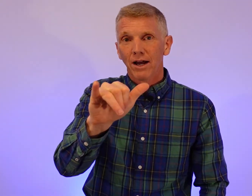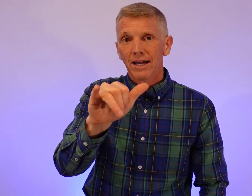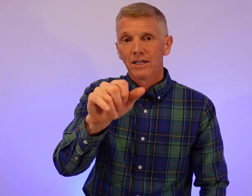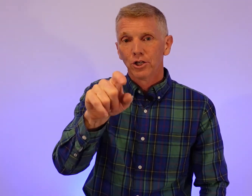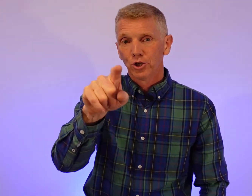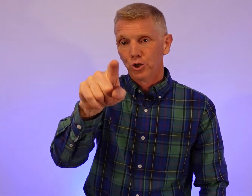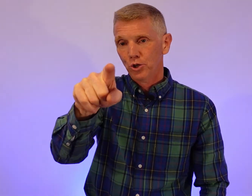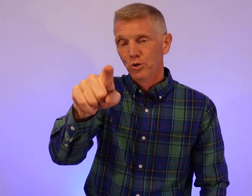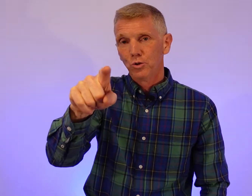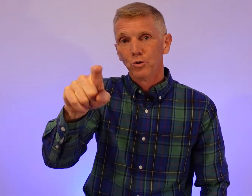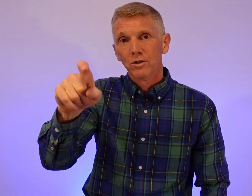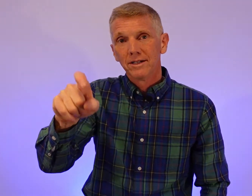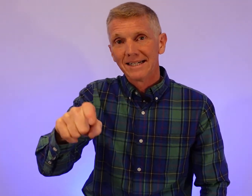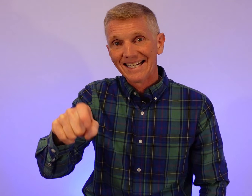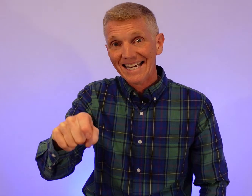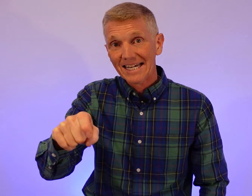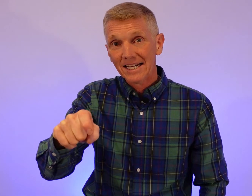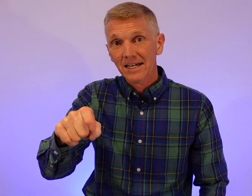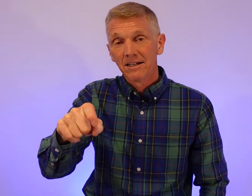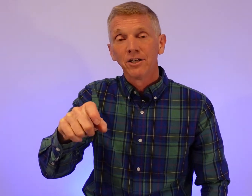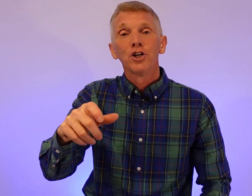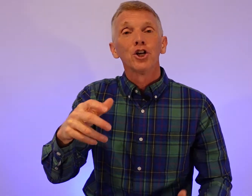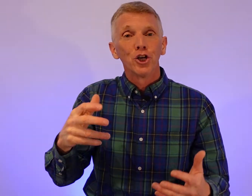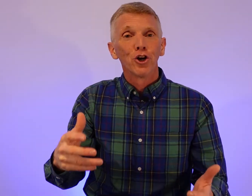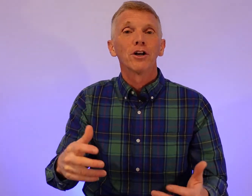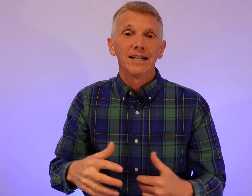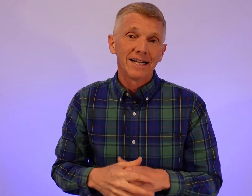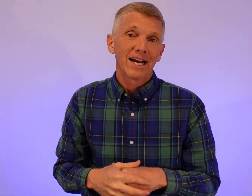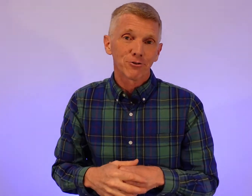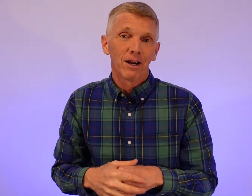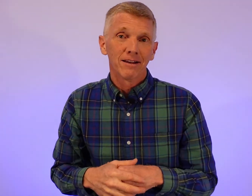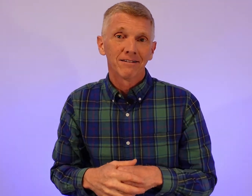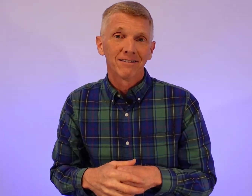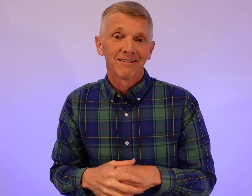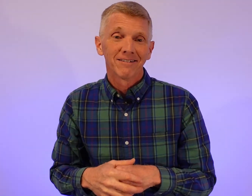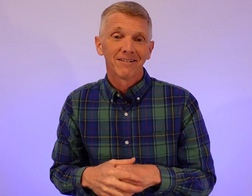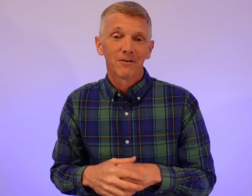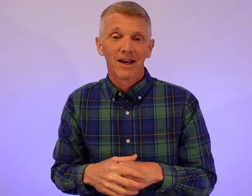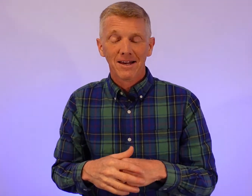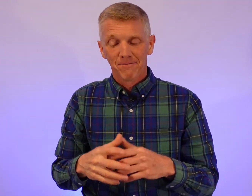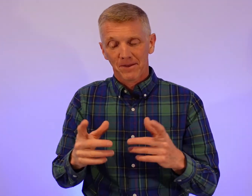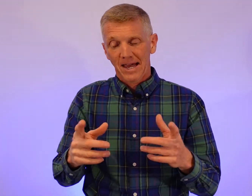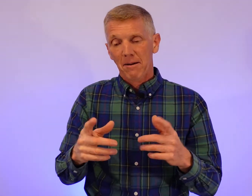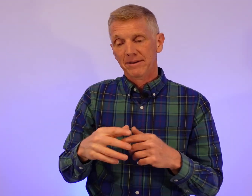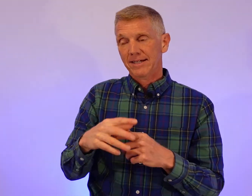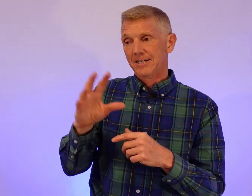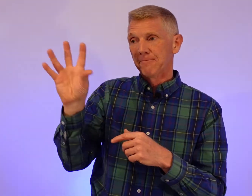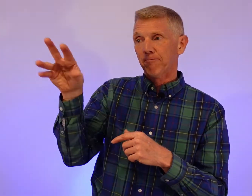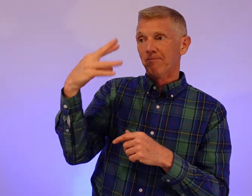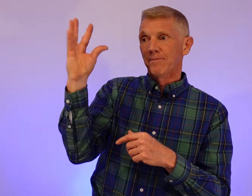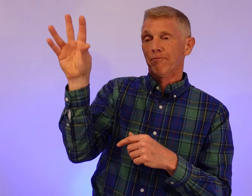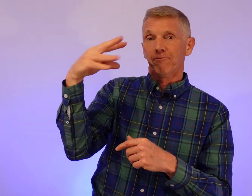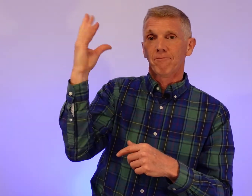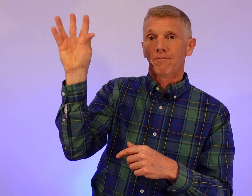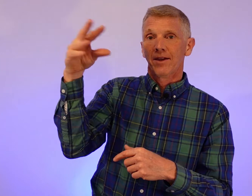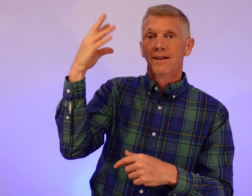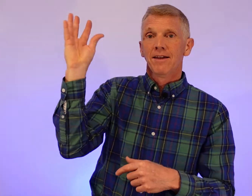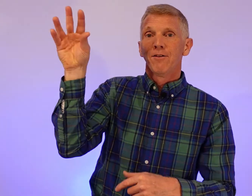x-ray you need, you're going to need an x-ray. Okay? How about this?